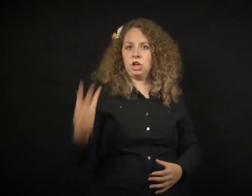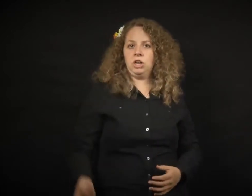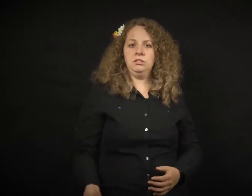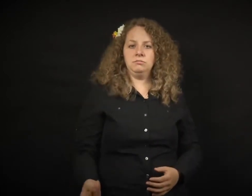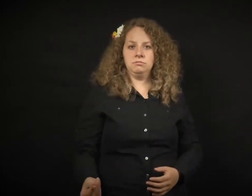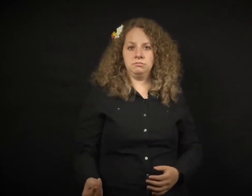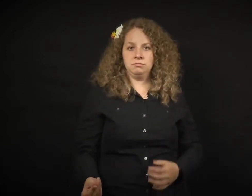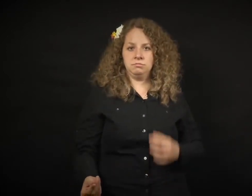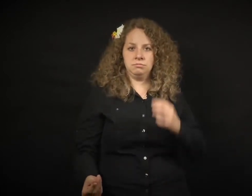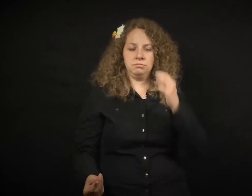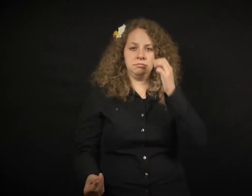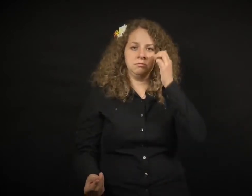gone.